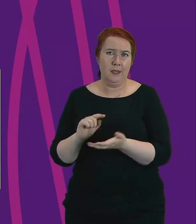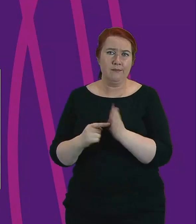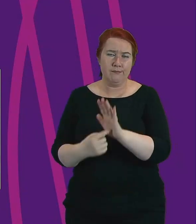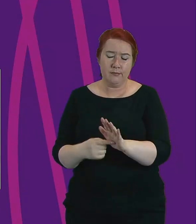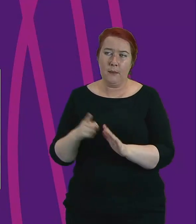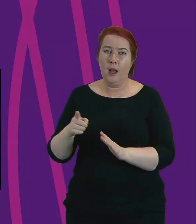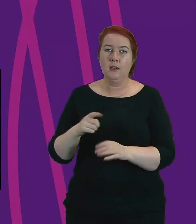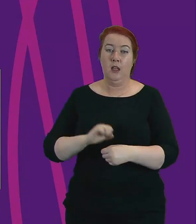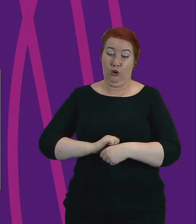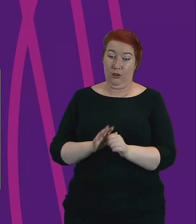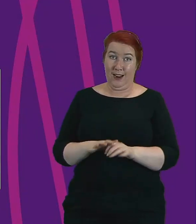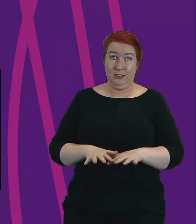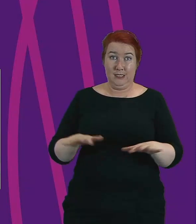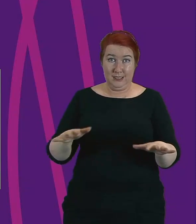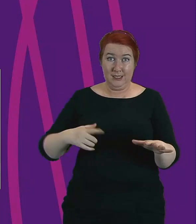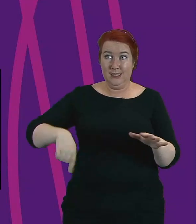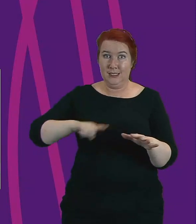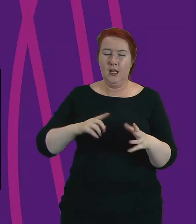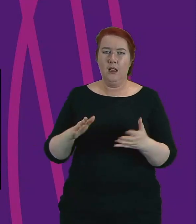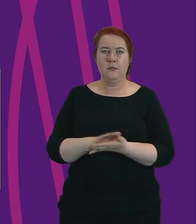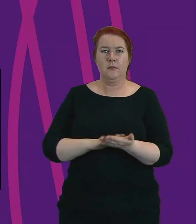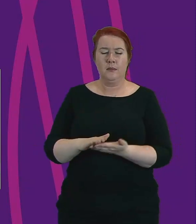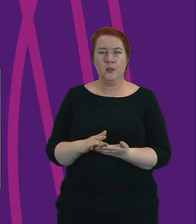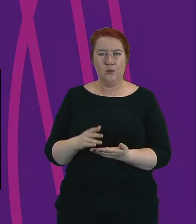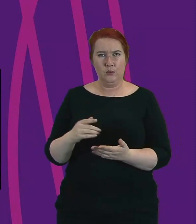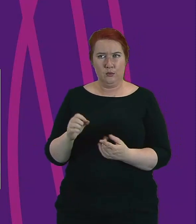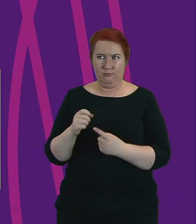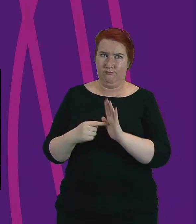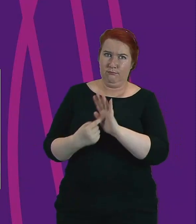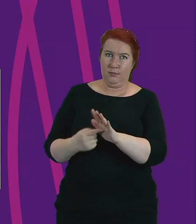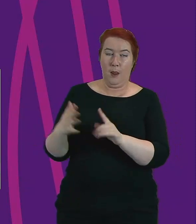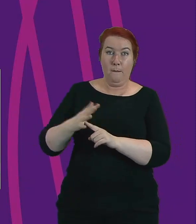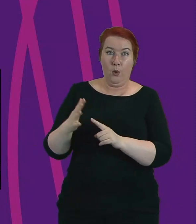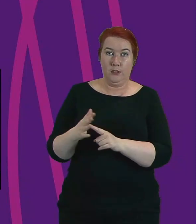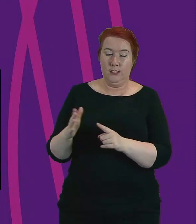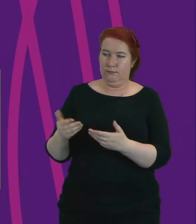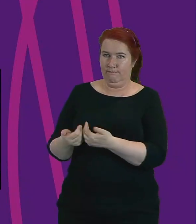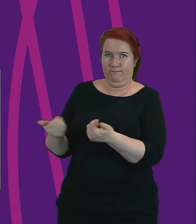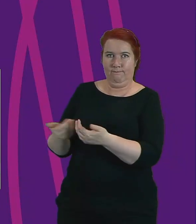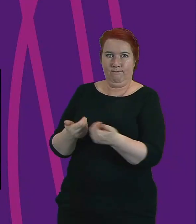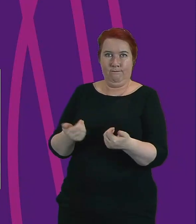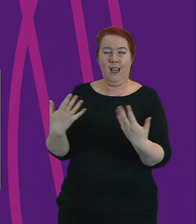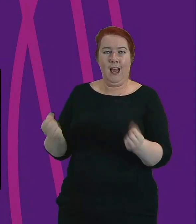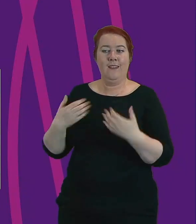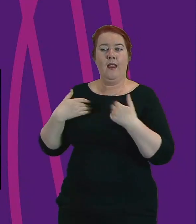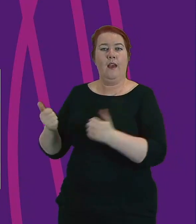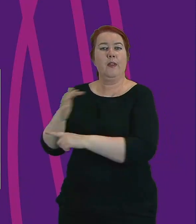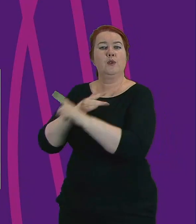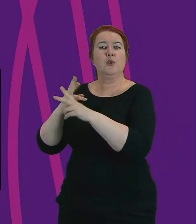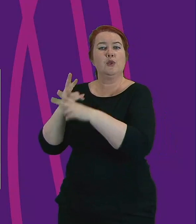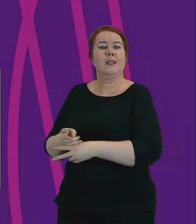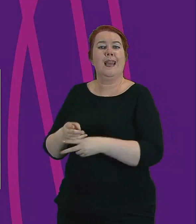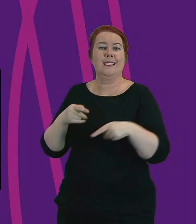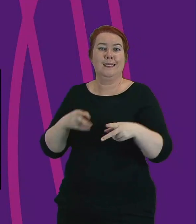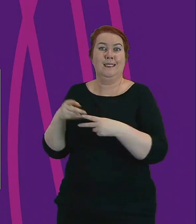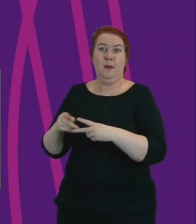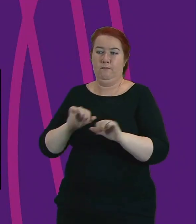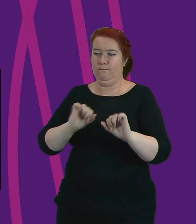crucial interdependence between the different parts of the health and social care system and has exposed